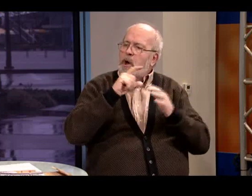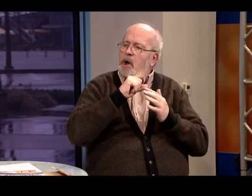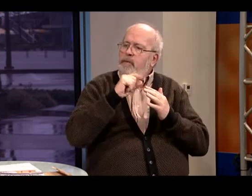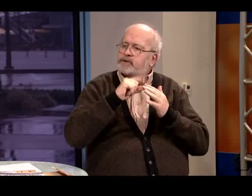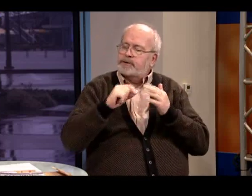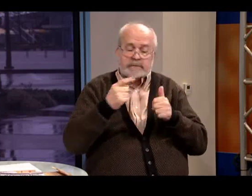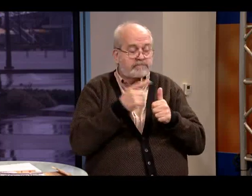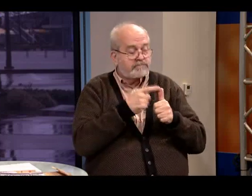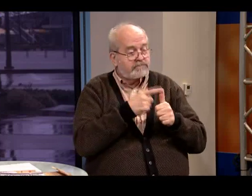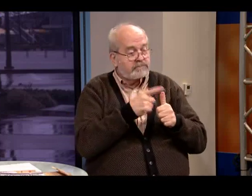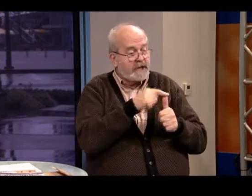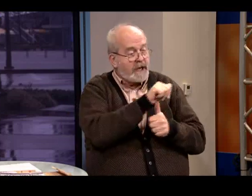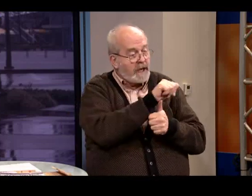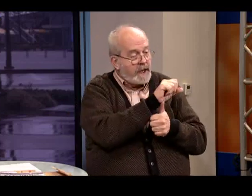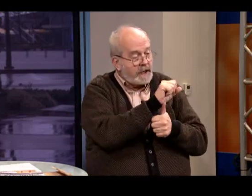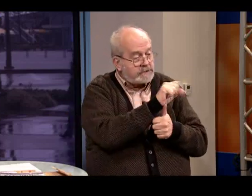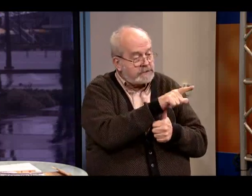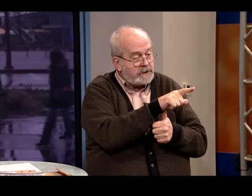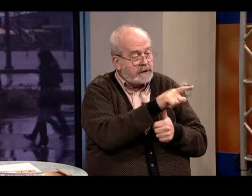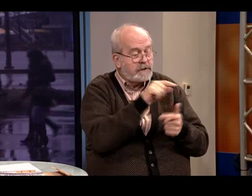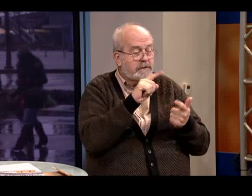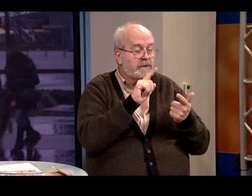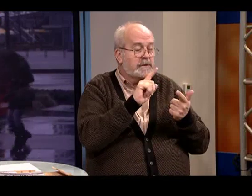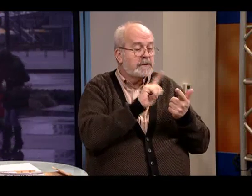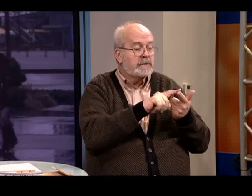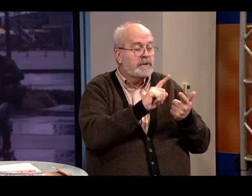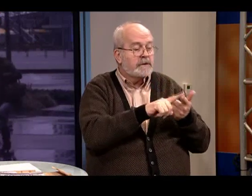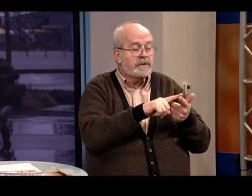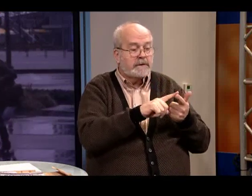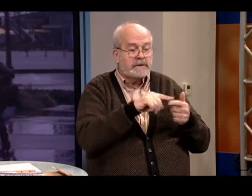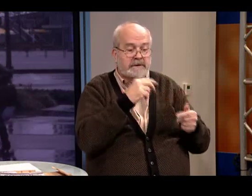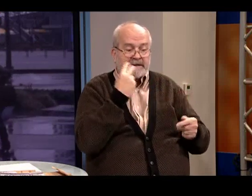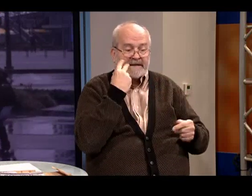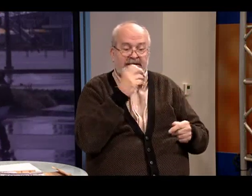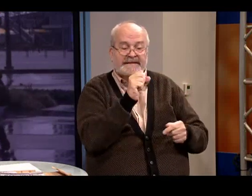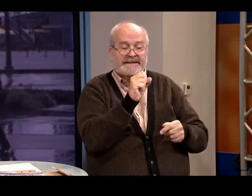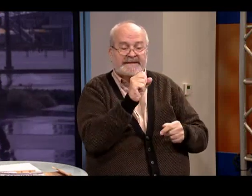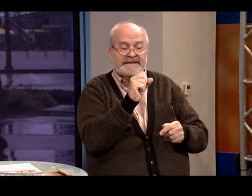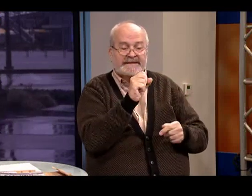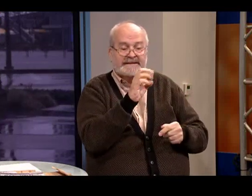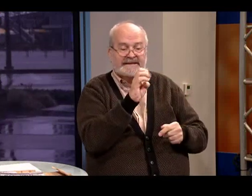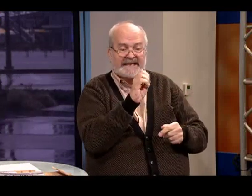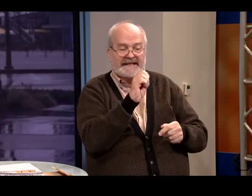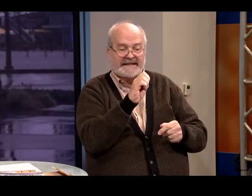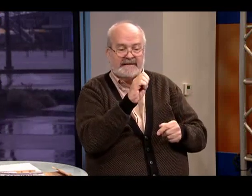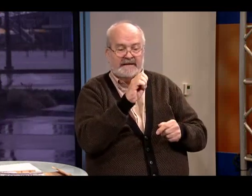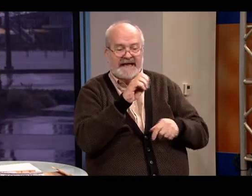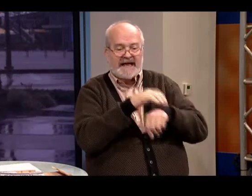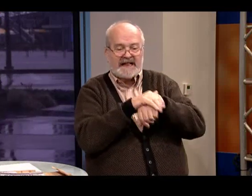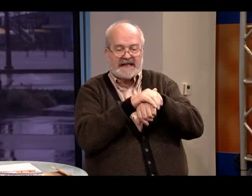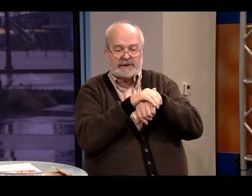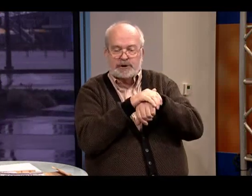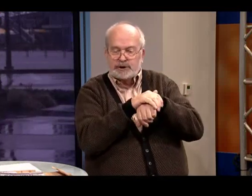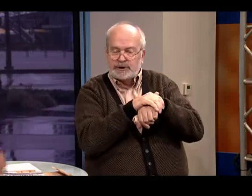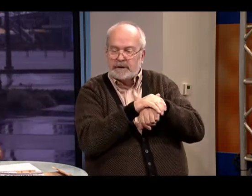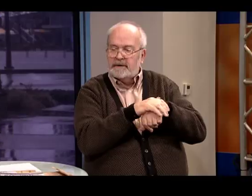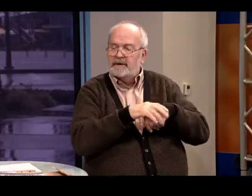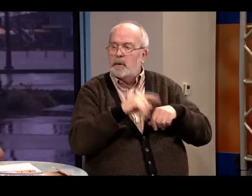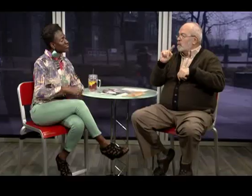parents would look at different communication options. There was American Sign Language. There was Signing Exact